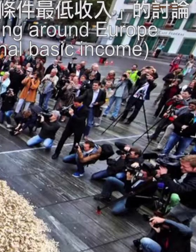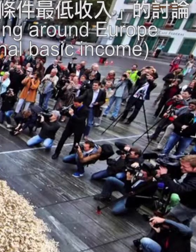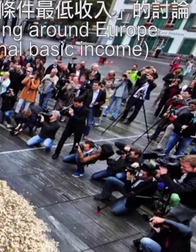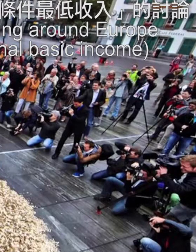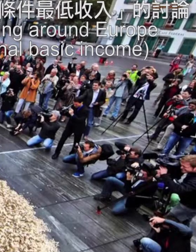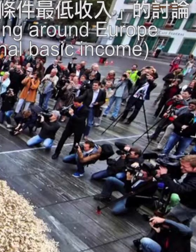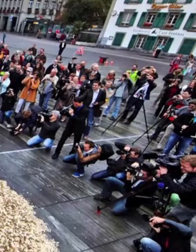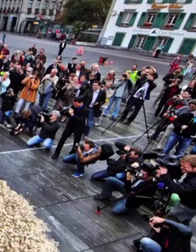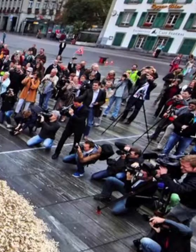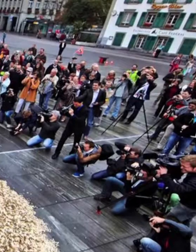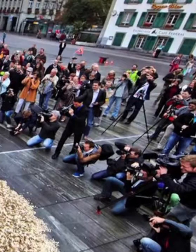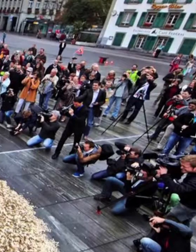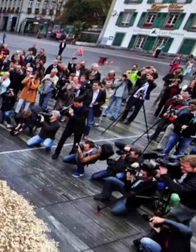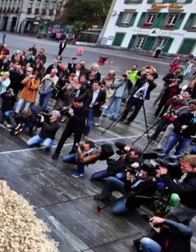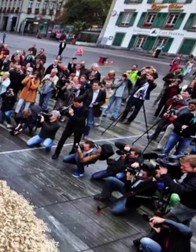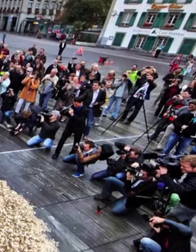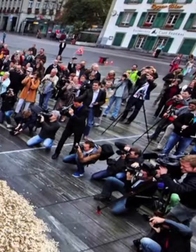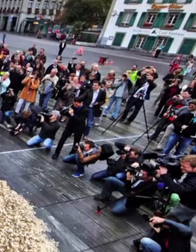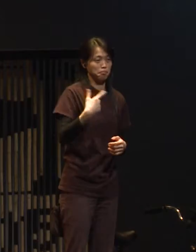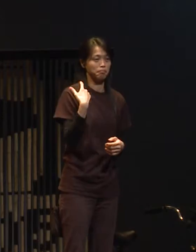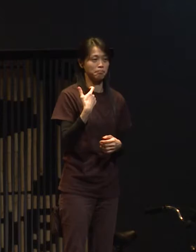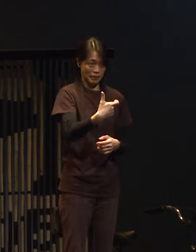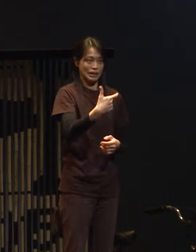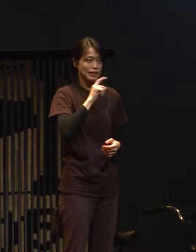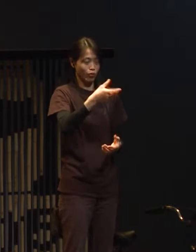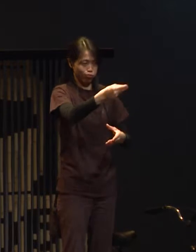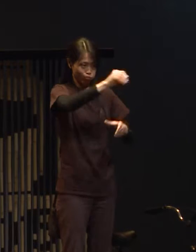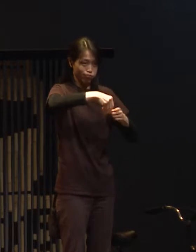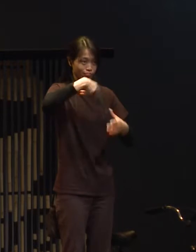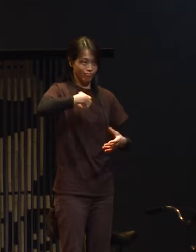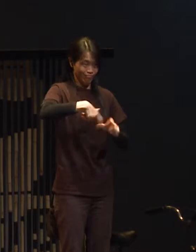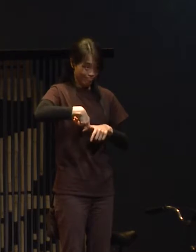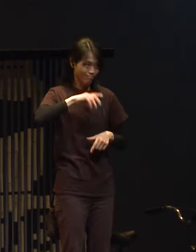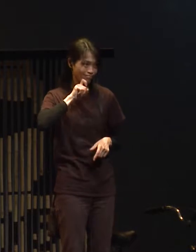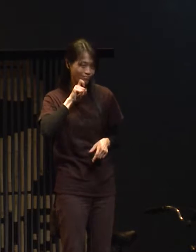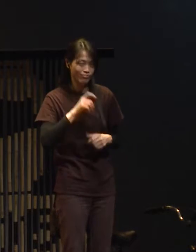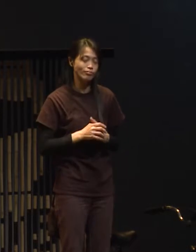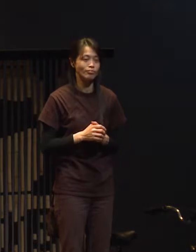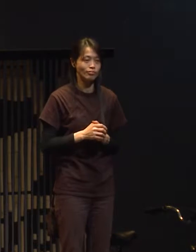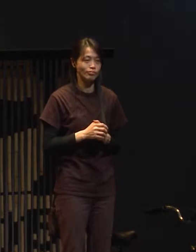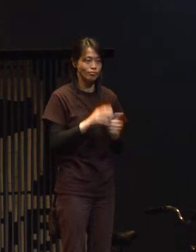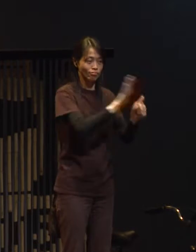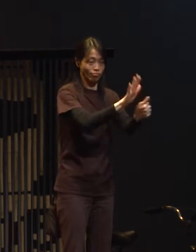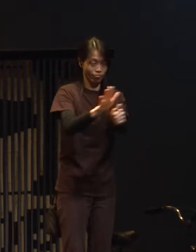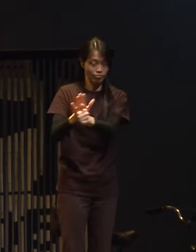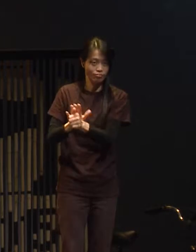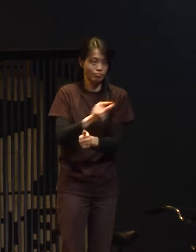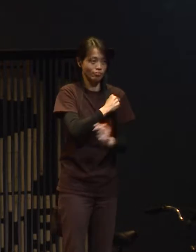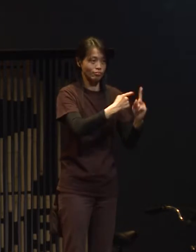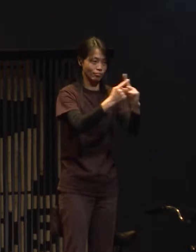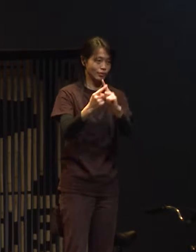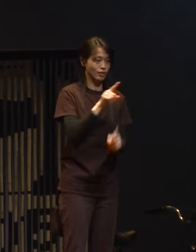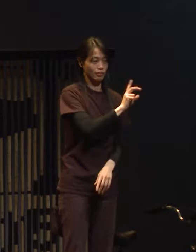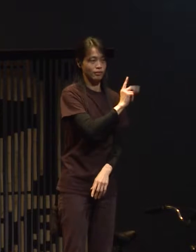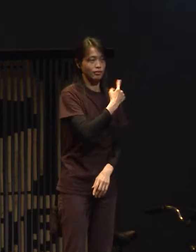around Europe, and the idea is that if human beings are really going to develop their capacities,